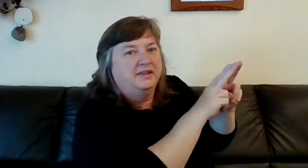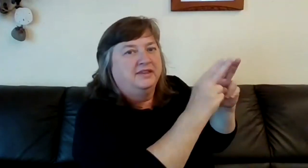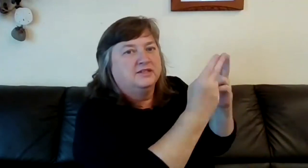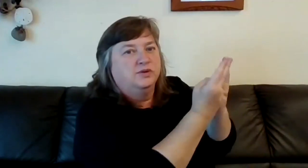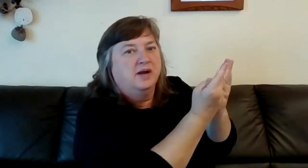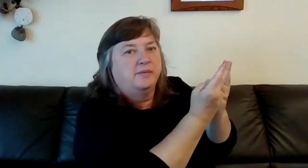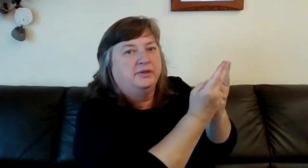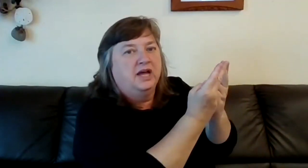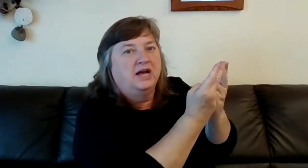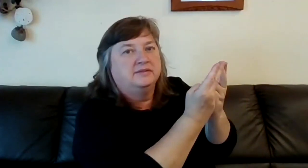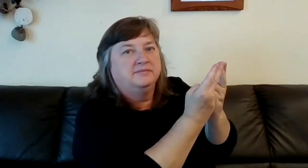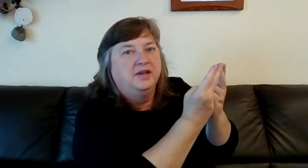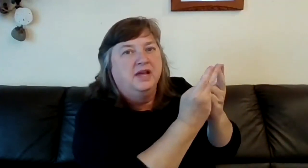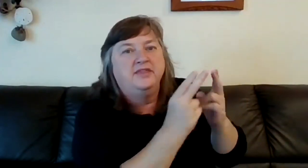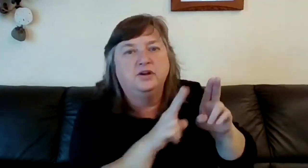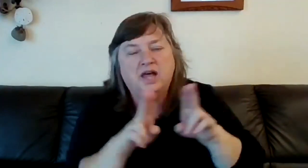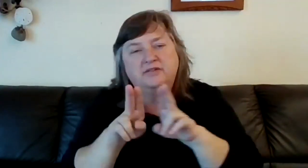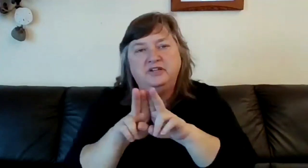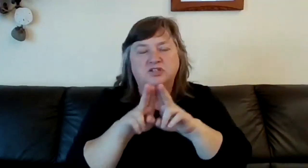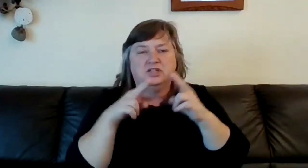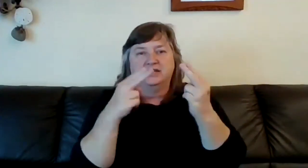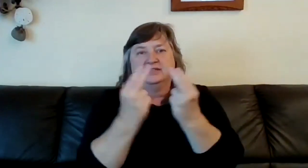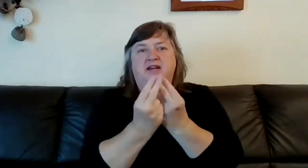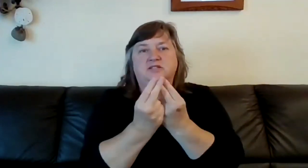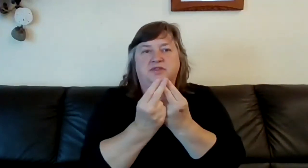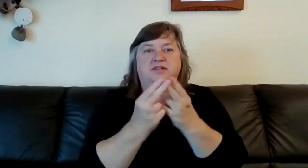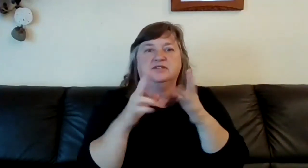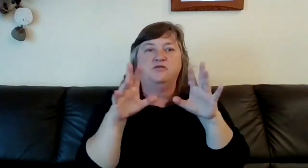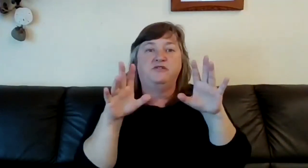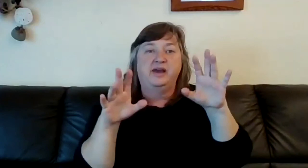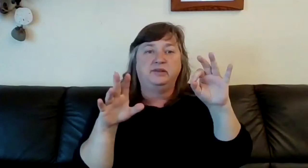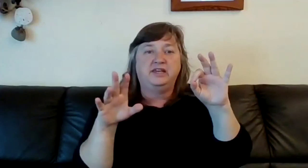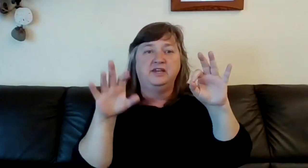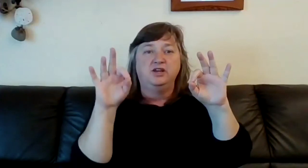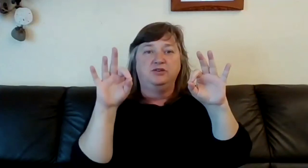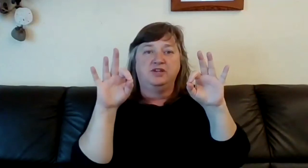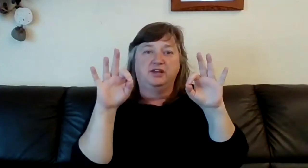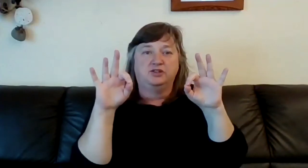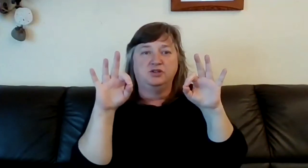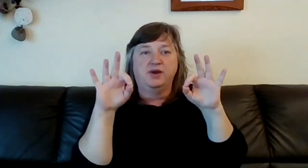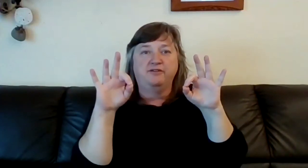But this will come up a lot. And there are a lot of initialized signs with this. So family, you take your 2